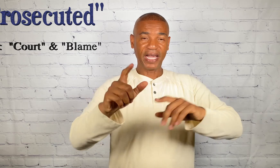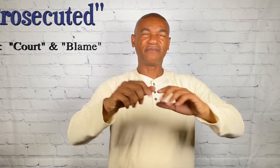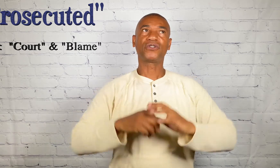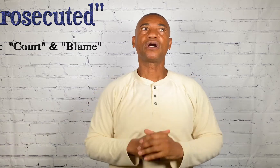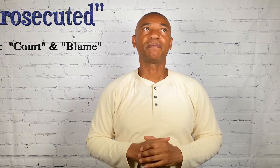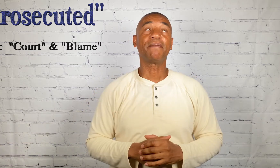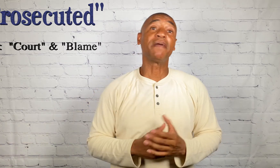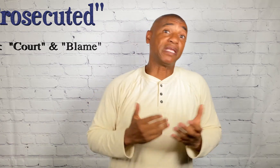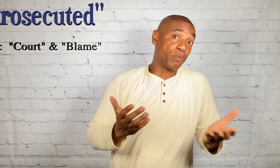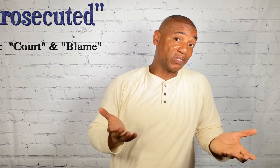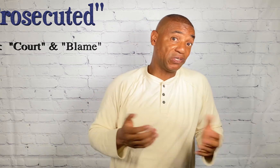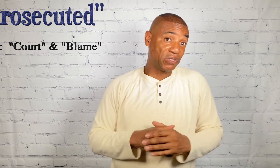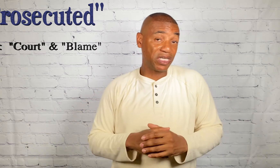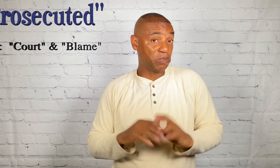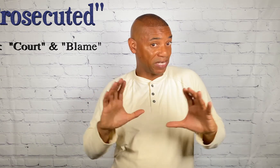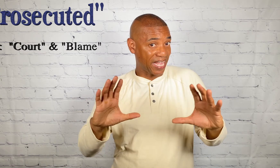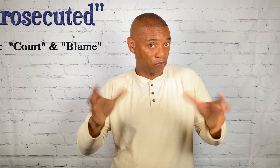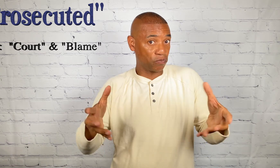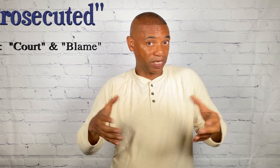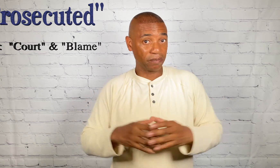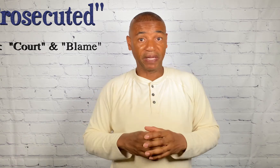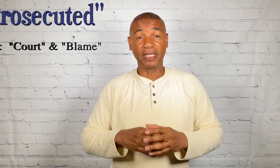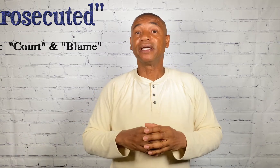if you're talking about maybe the prosecution team, you can add group there maybe.